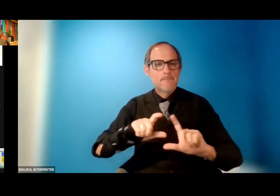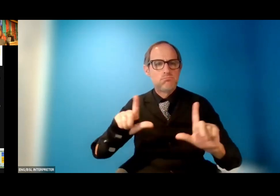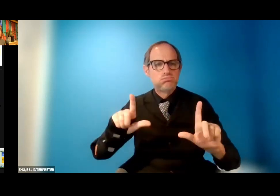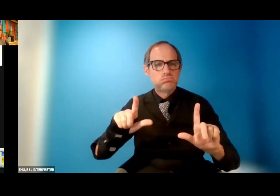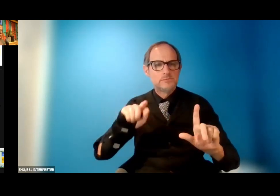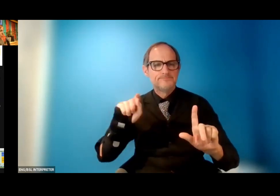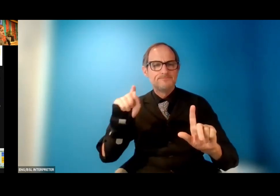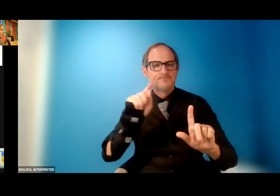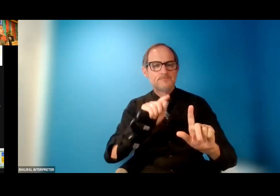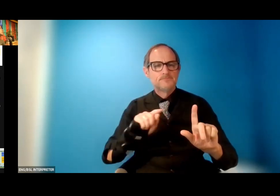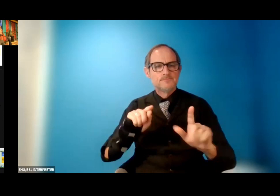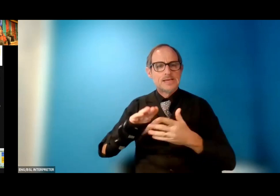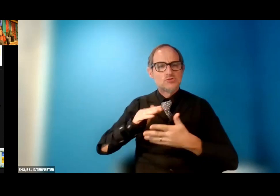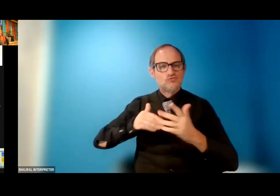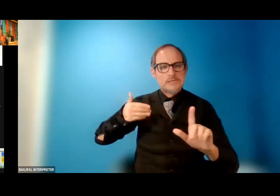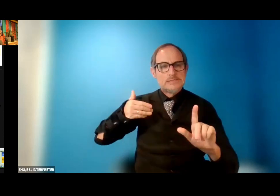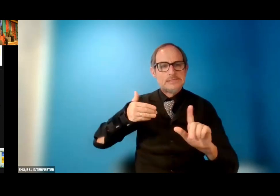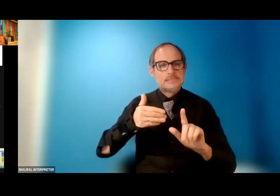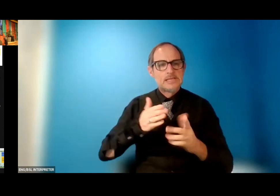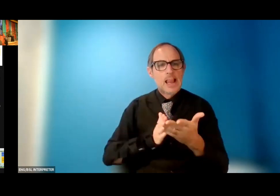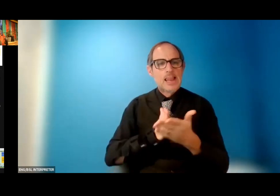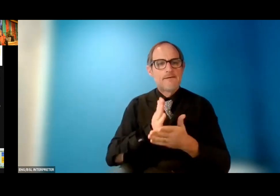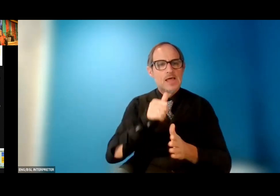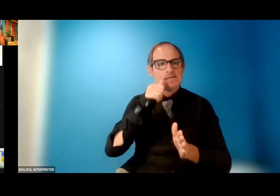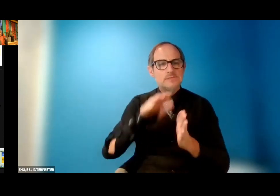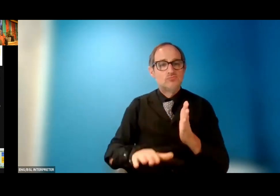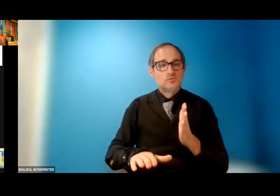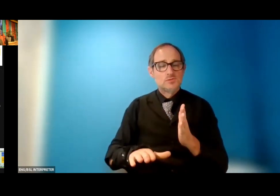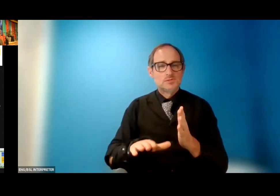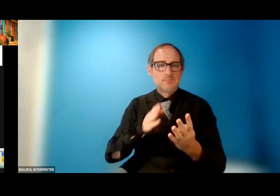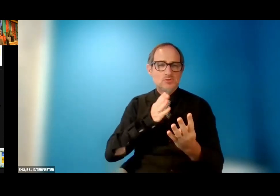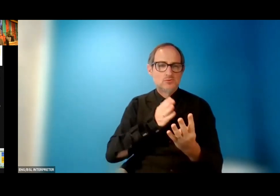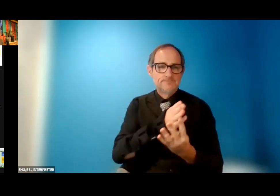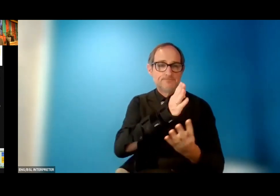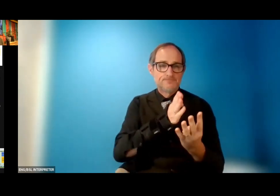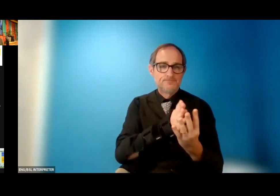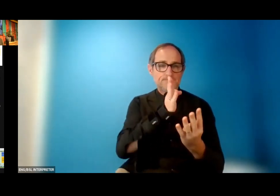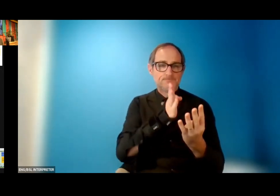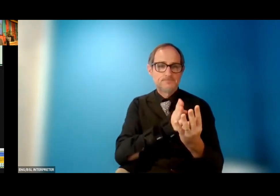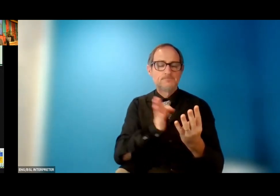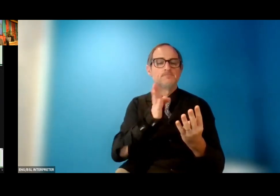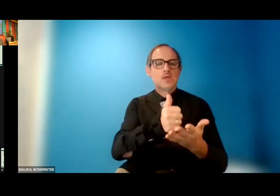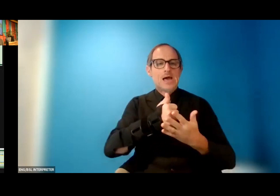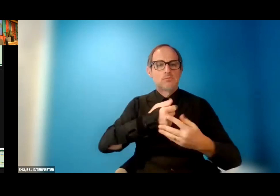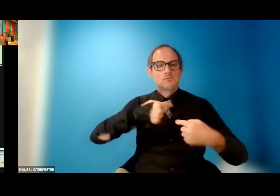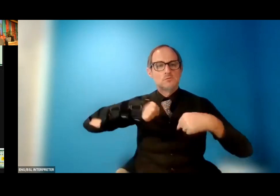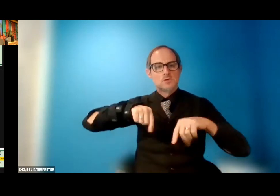in places. So many different entry points, choosing different questions to get started on this journey of